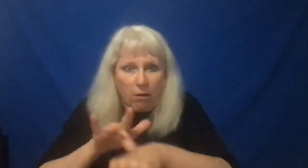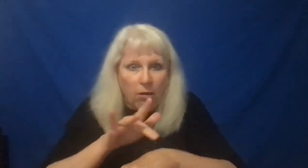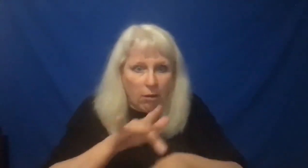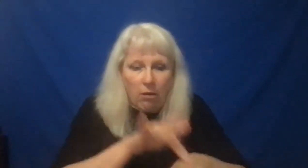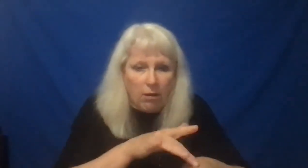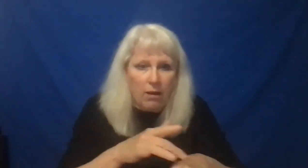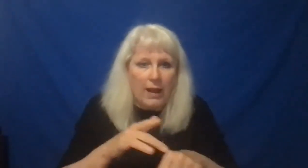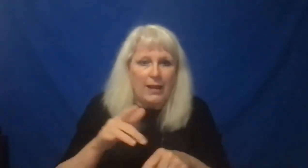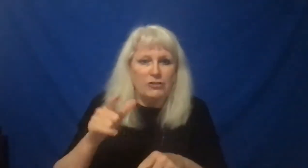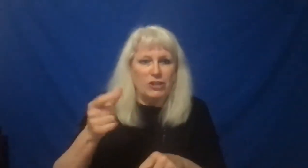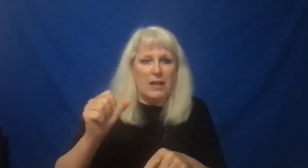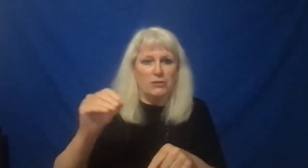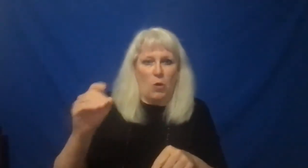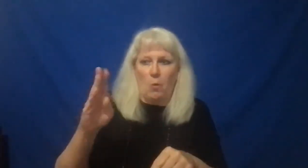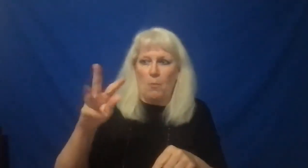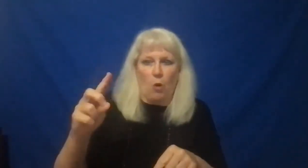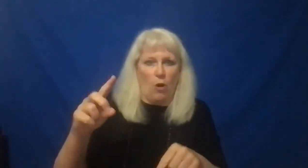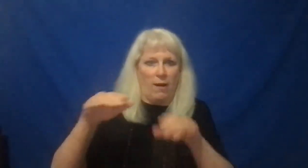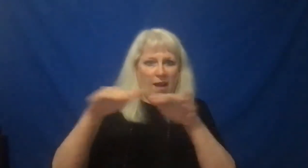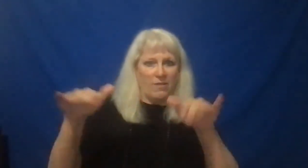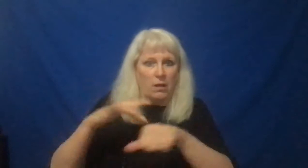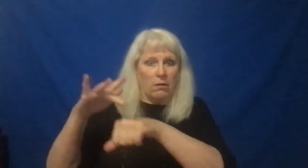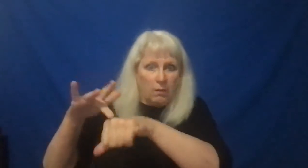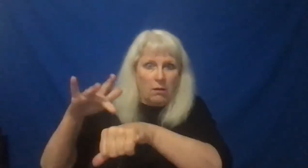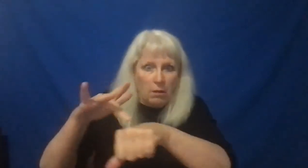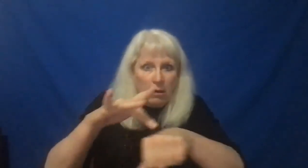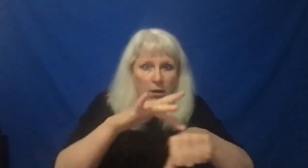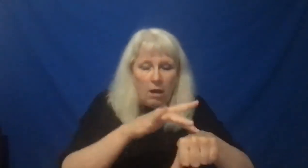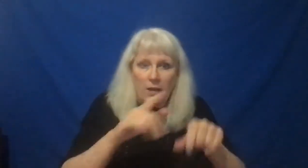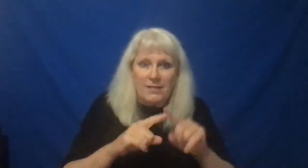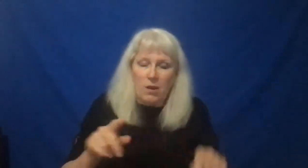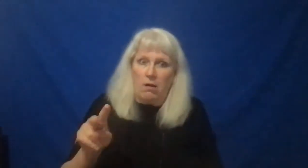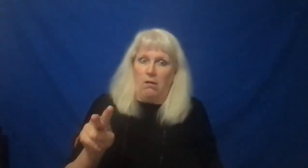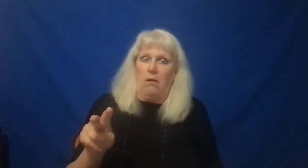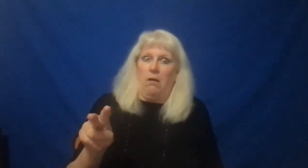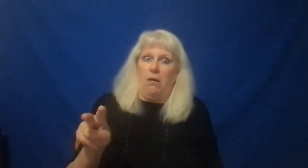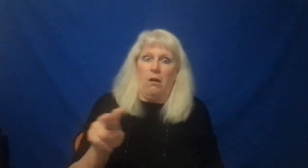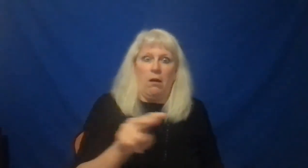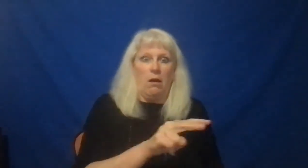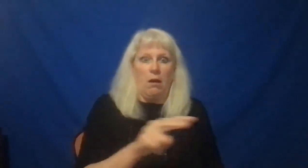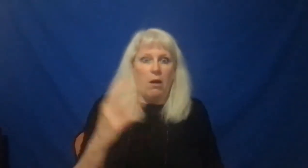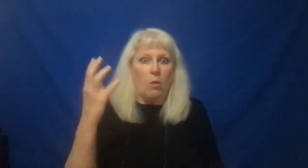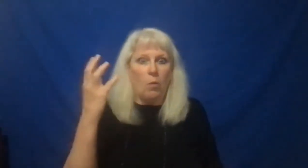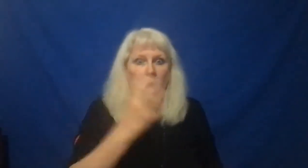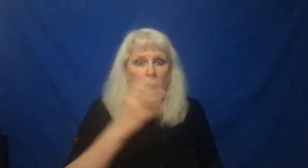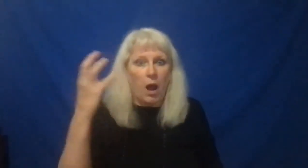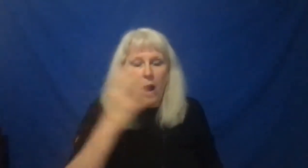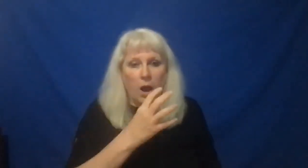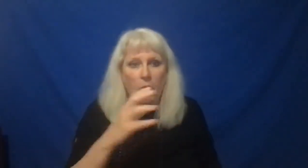Board level, I am just amazed and gratified and overwhelmed